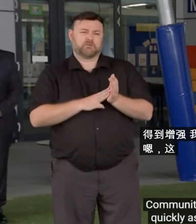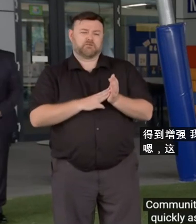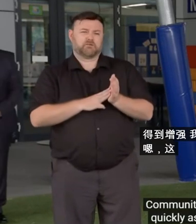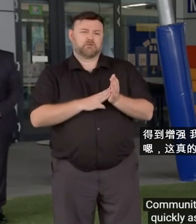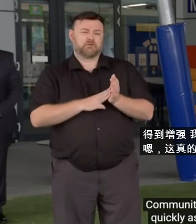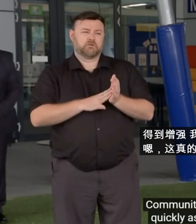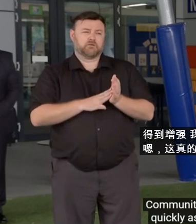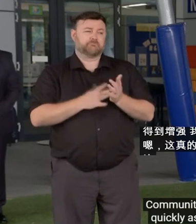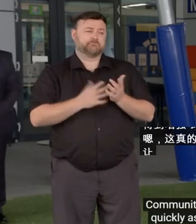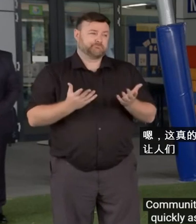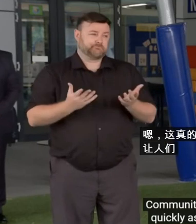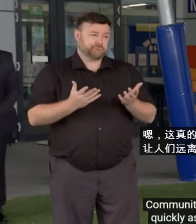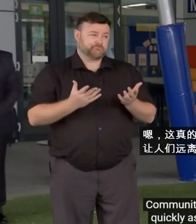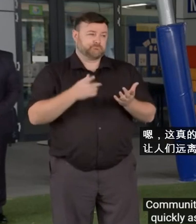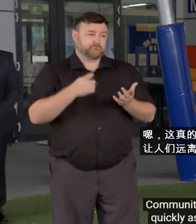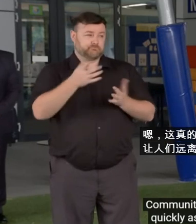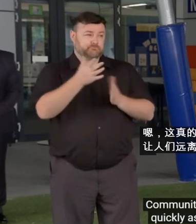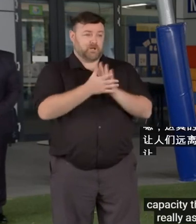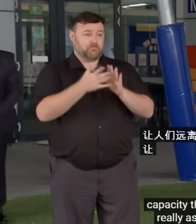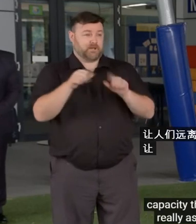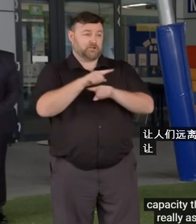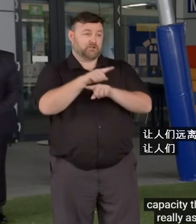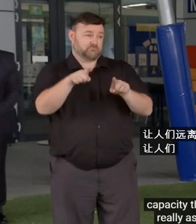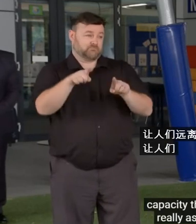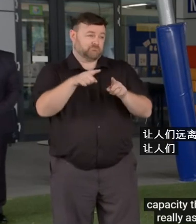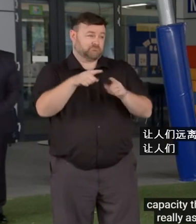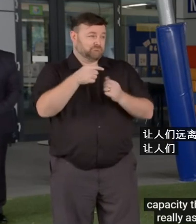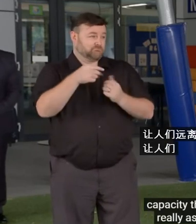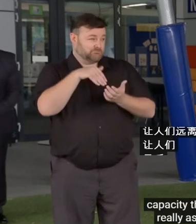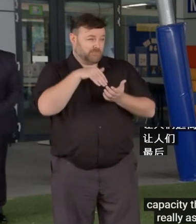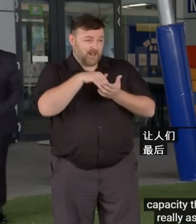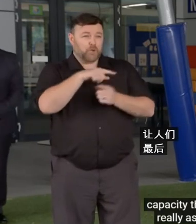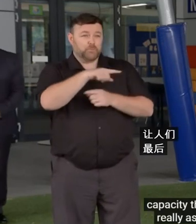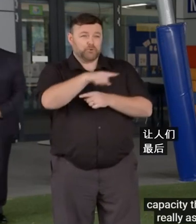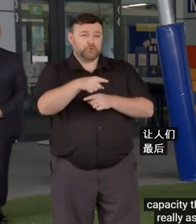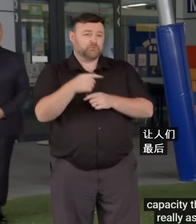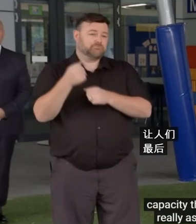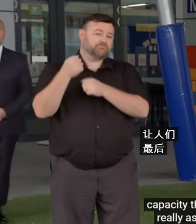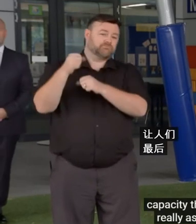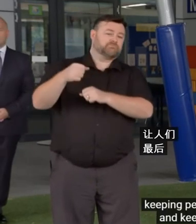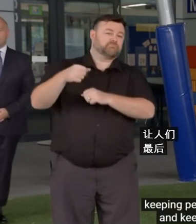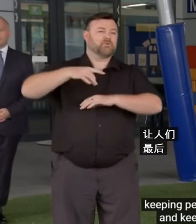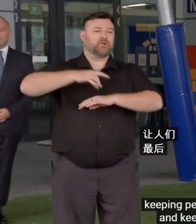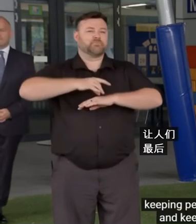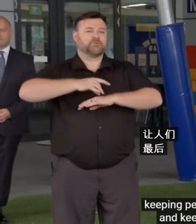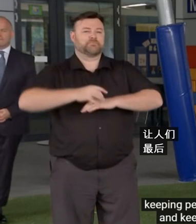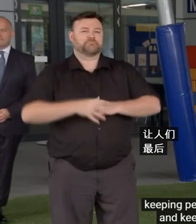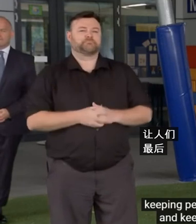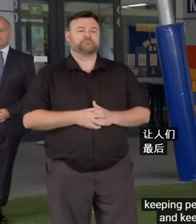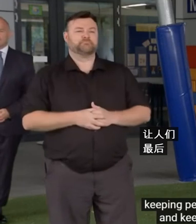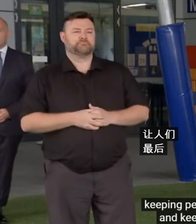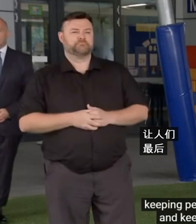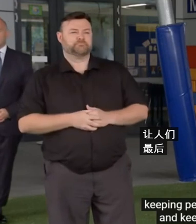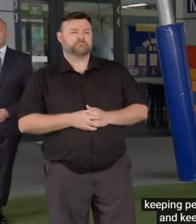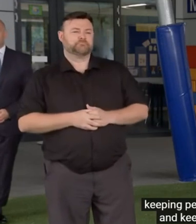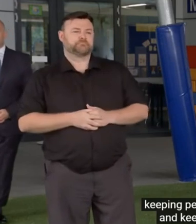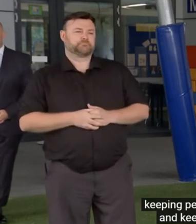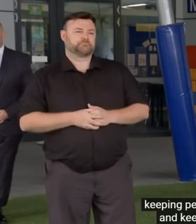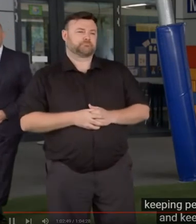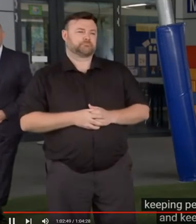will really assist in keeping people out of hospital and keeping people well. How many cases do you think, Dr. Chant, do you